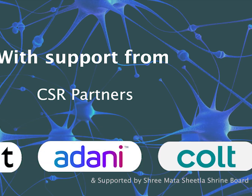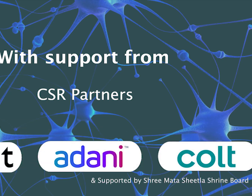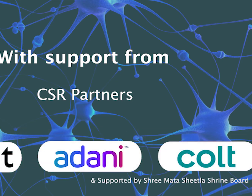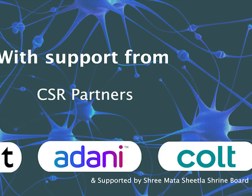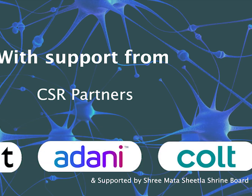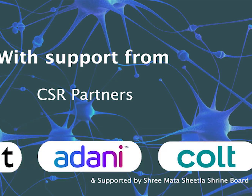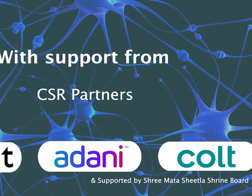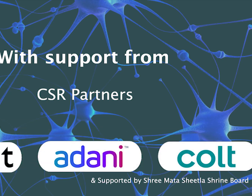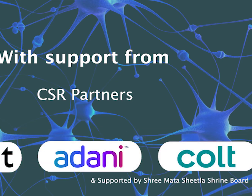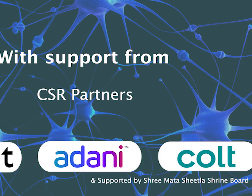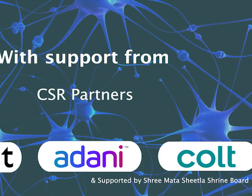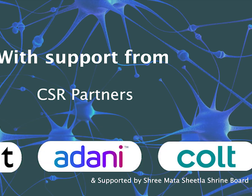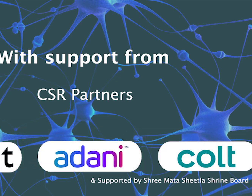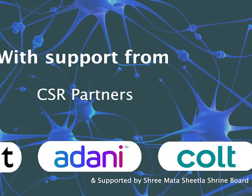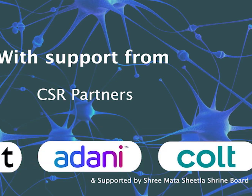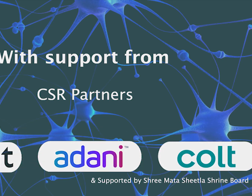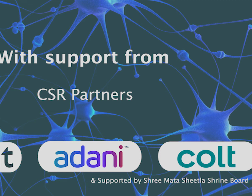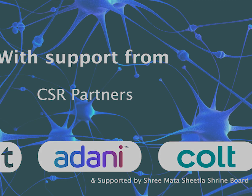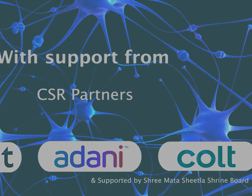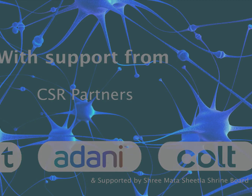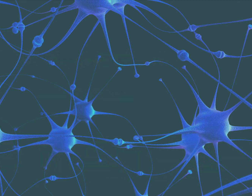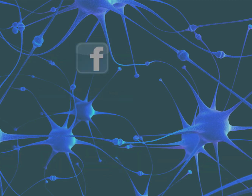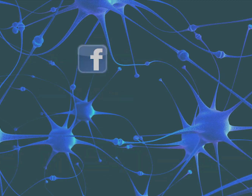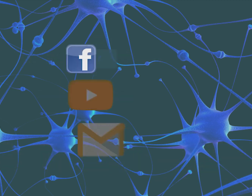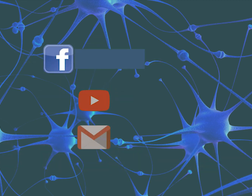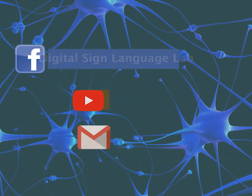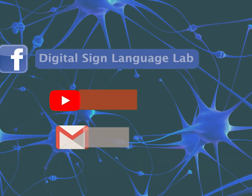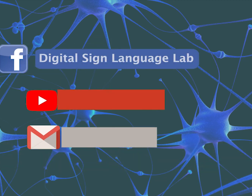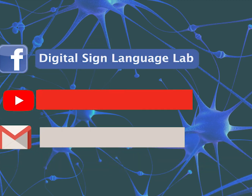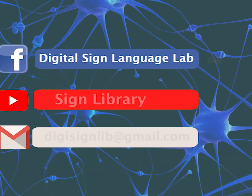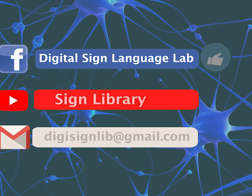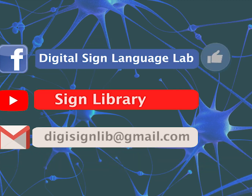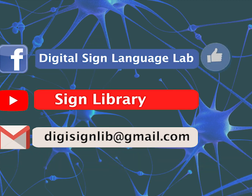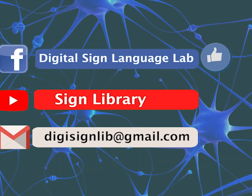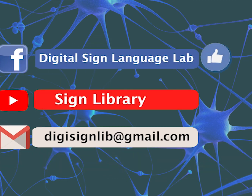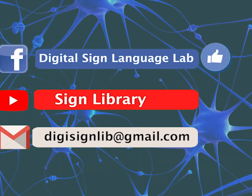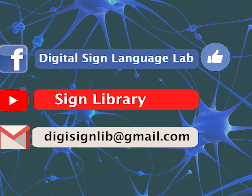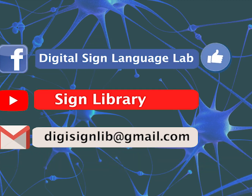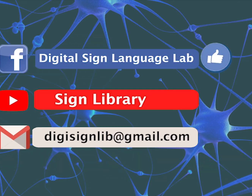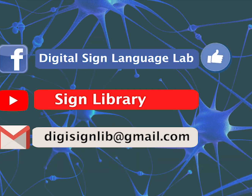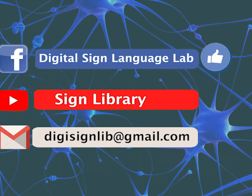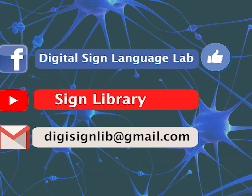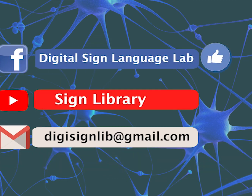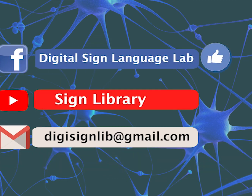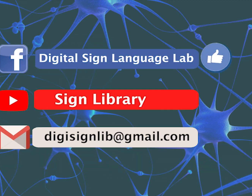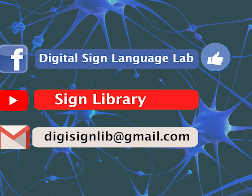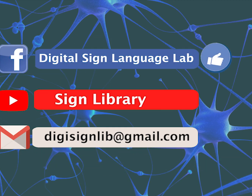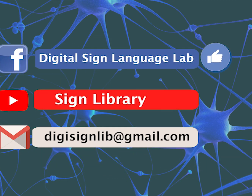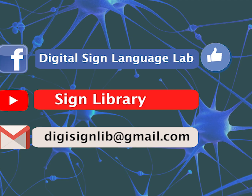types